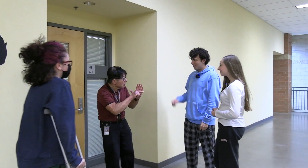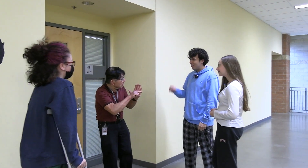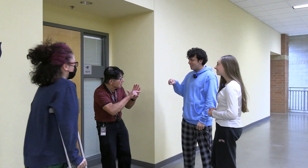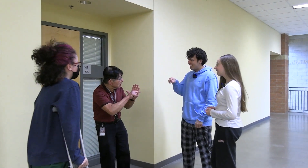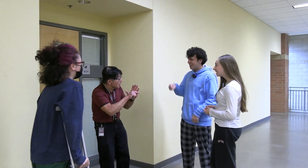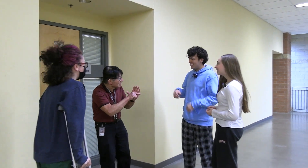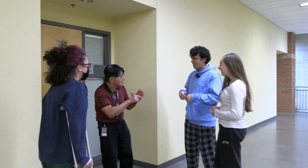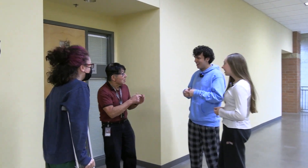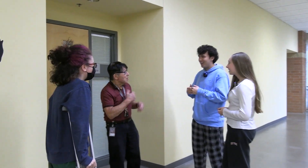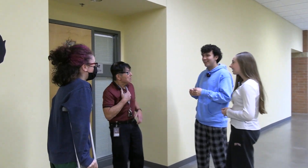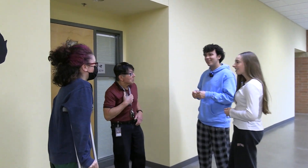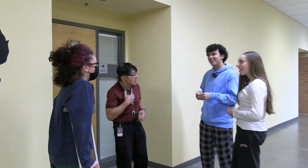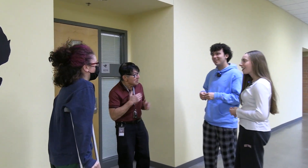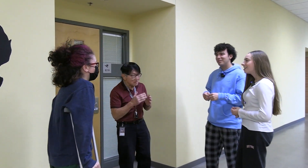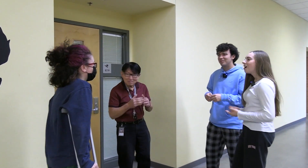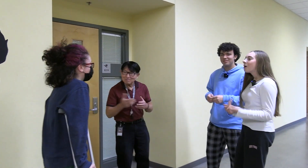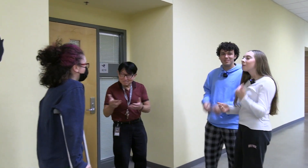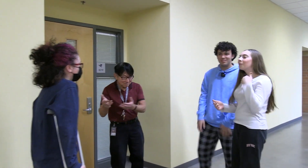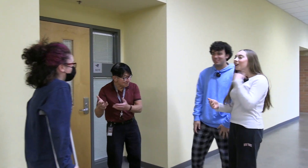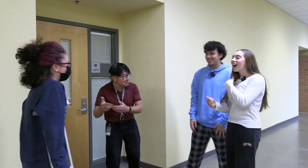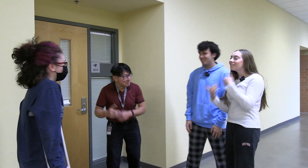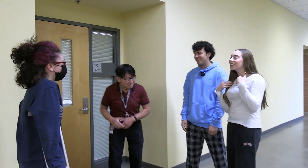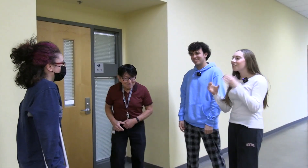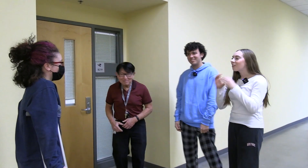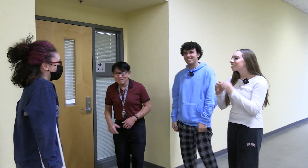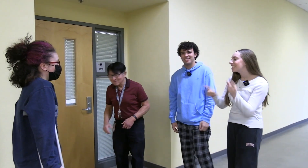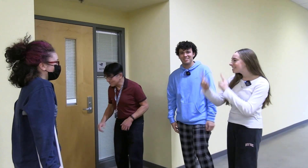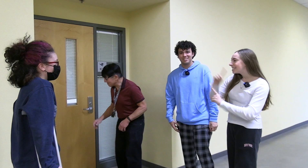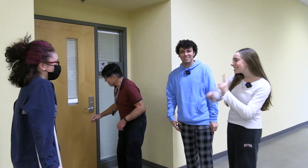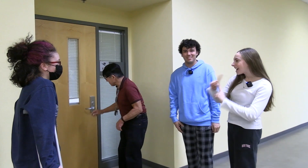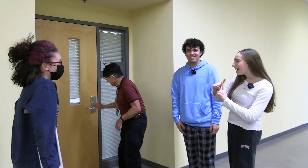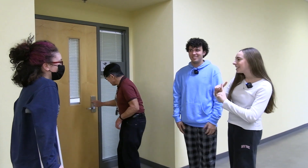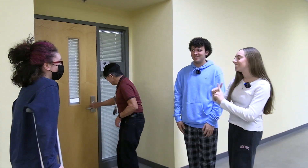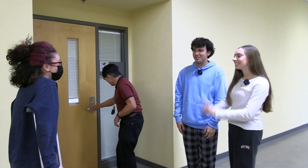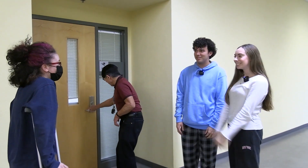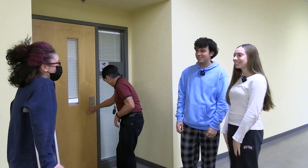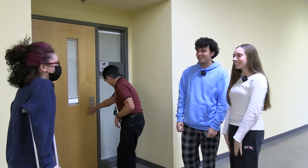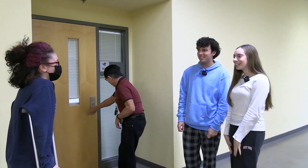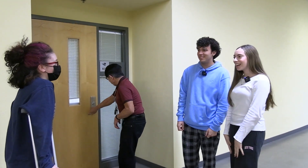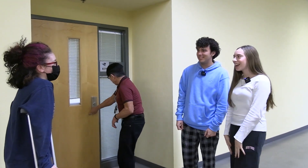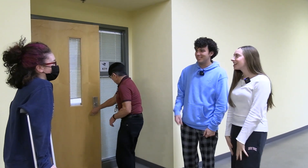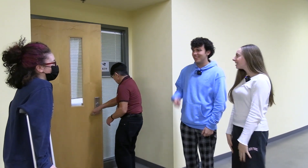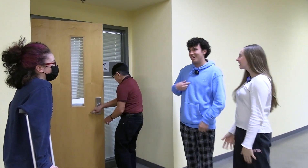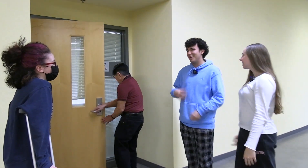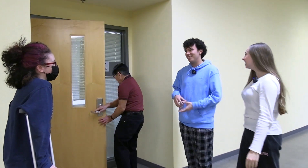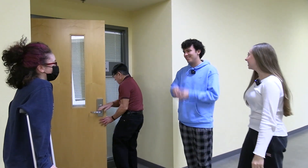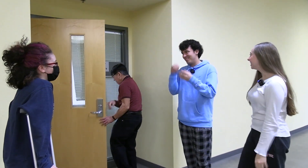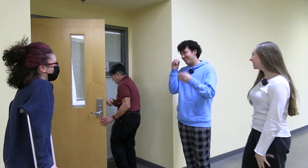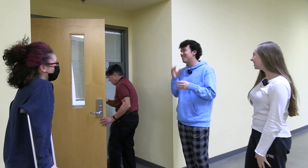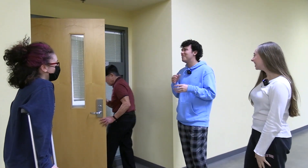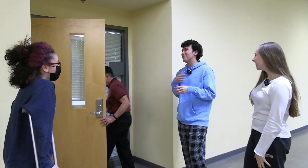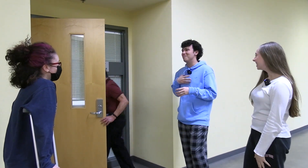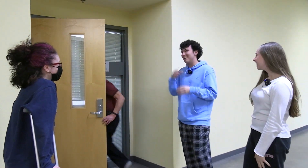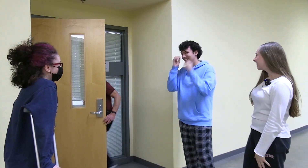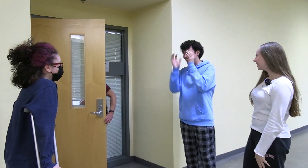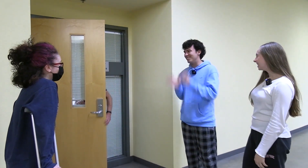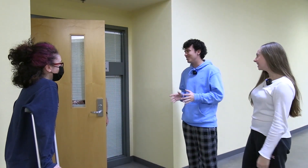what are you guys doing we're having a conversation inside I learned from my teacher